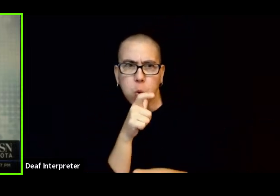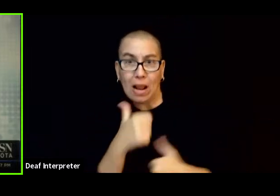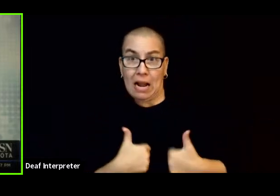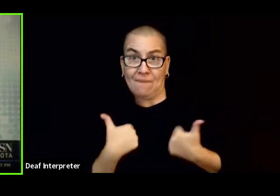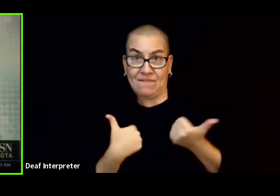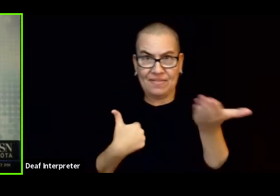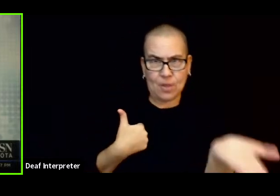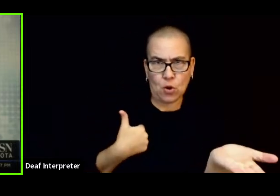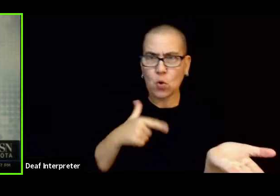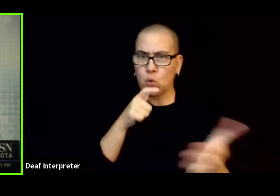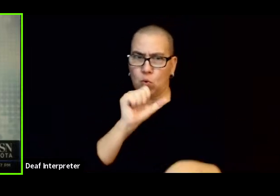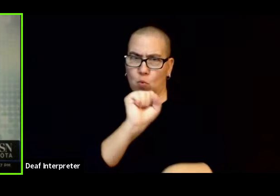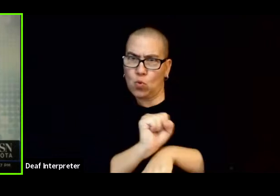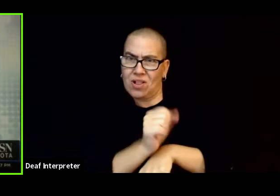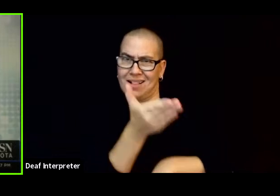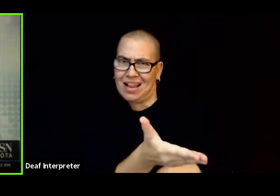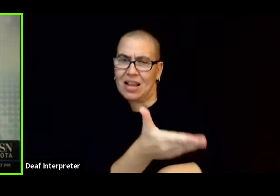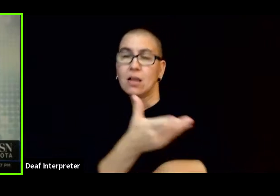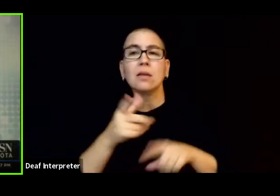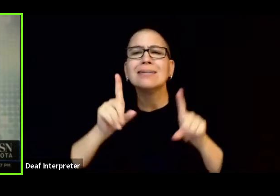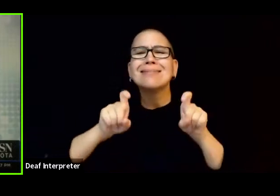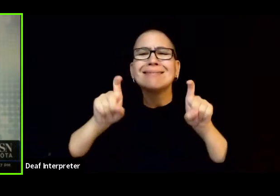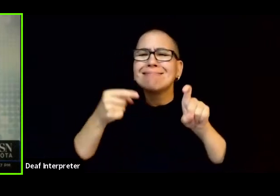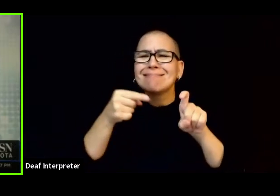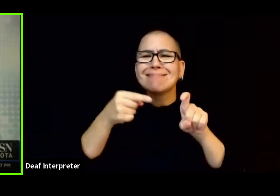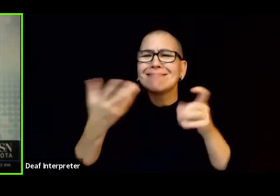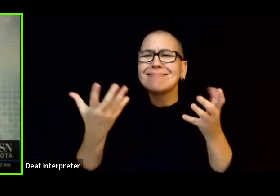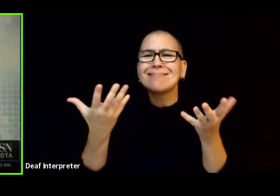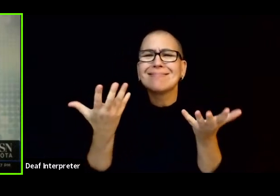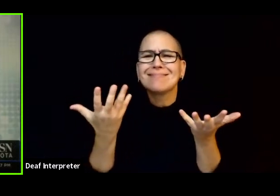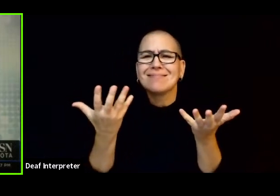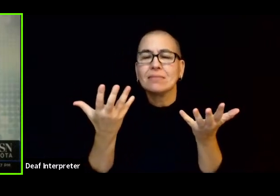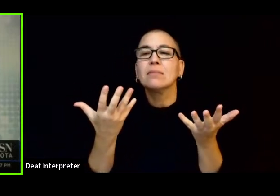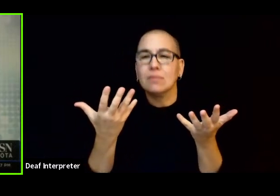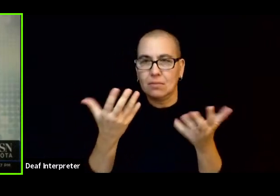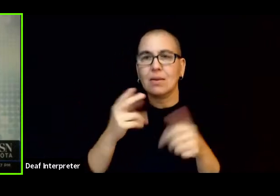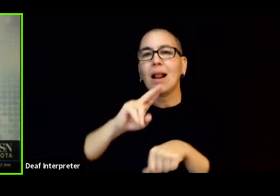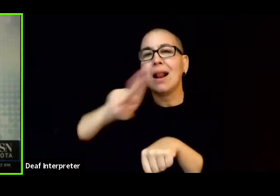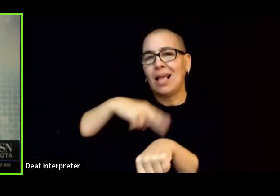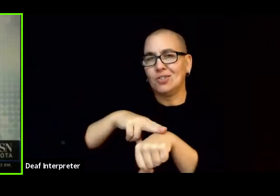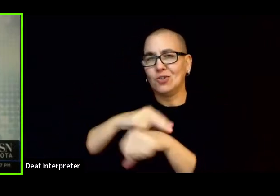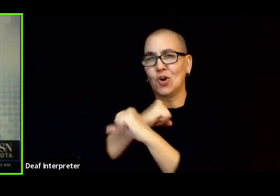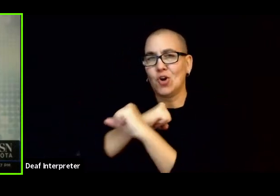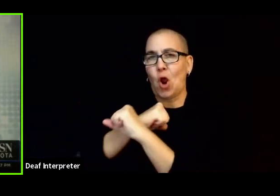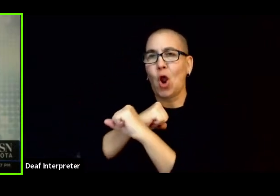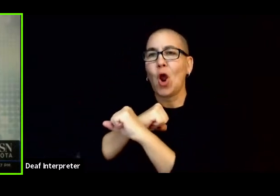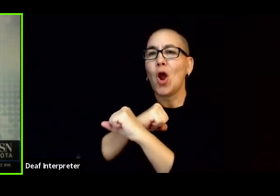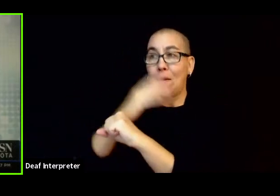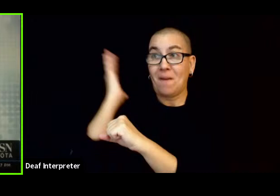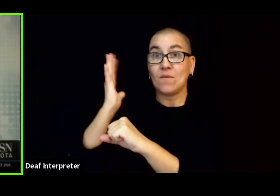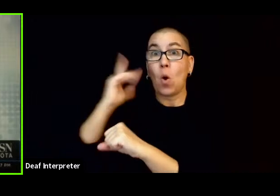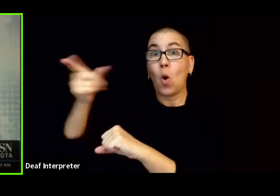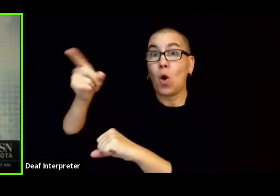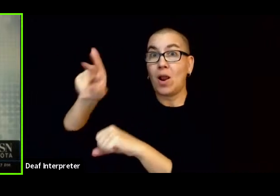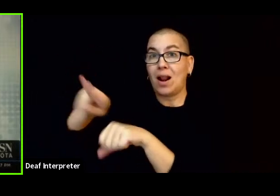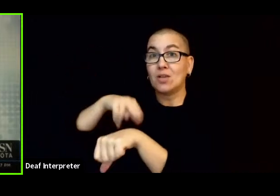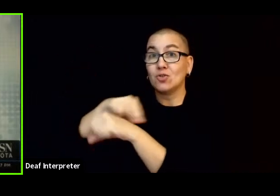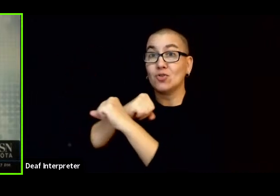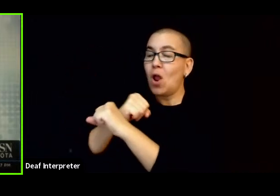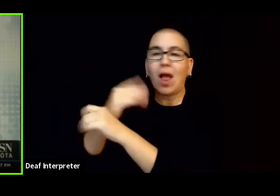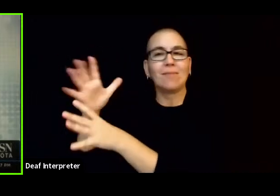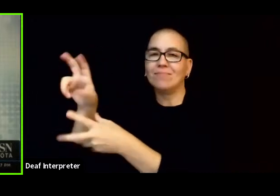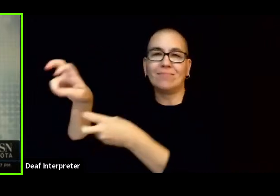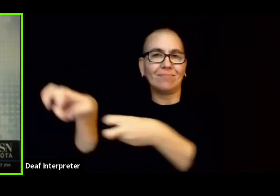made possible through the Minnesota National Guard and has now transitioned to using 8 contracted swabbing teams that operate around the